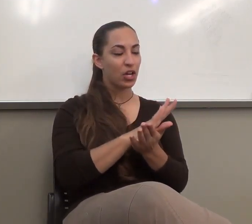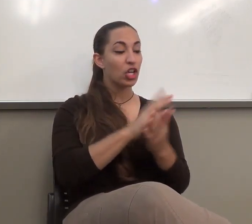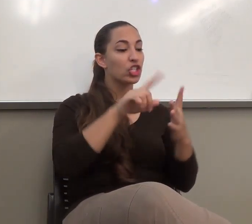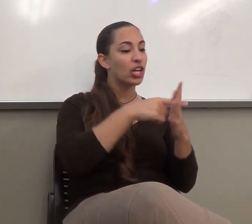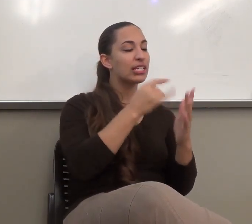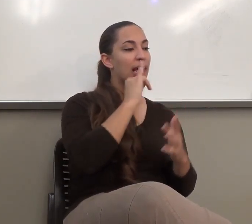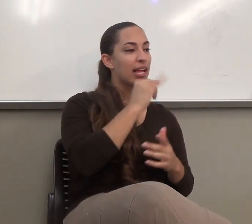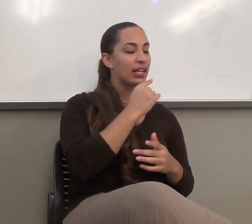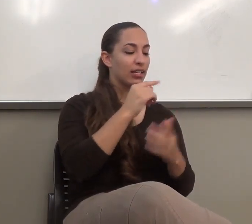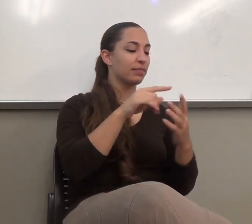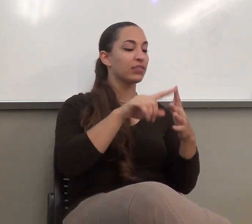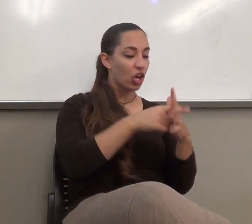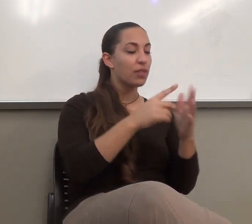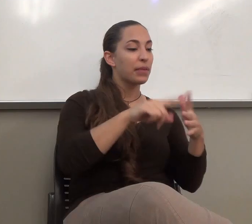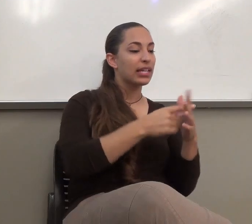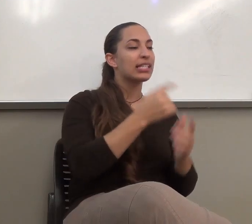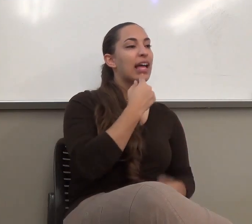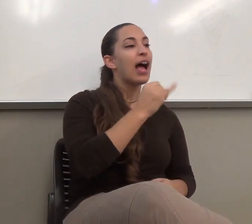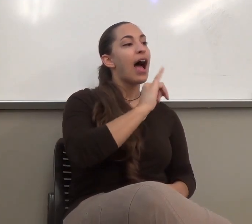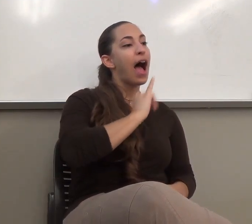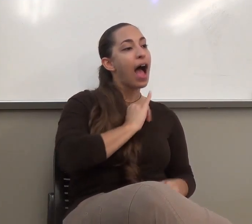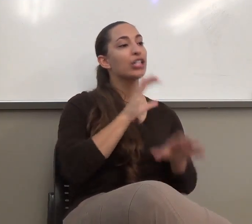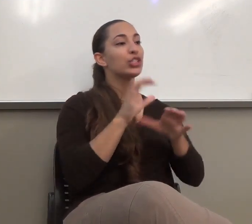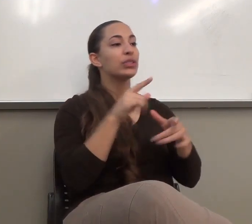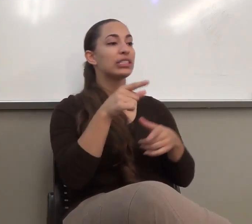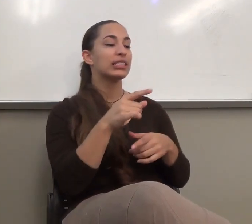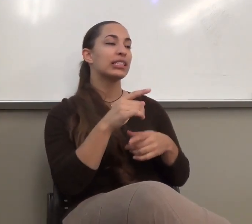I do this, and then about 3/4 of the way through, he started saying you.